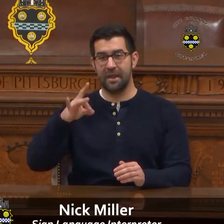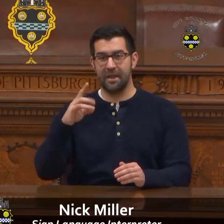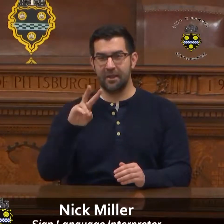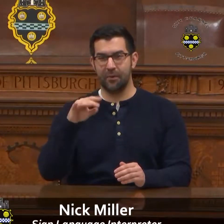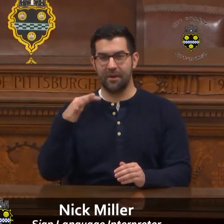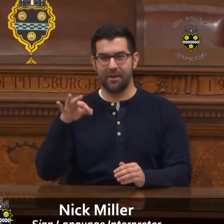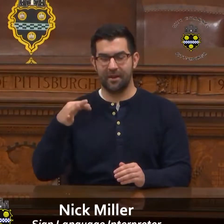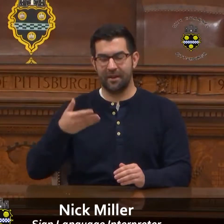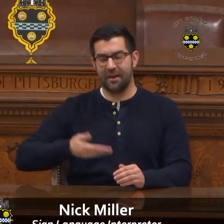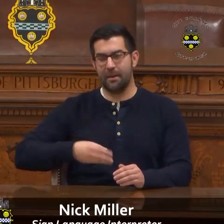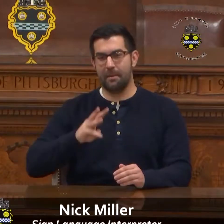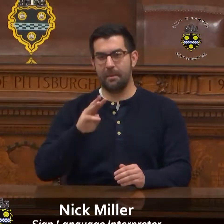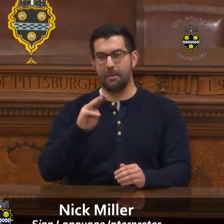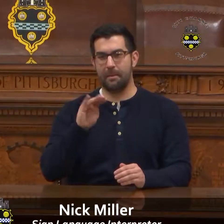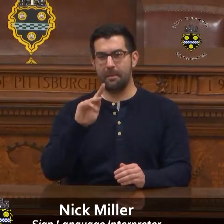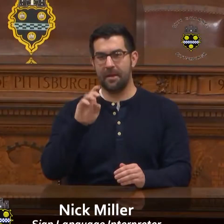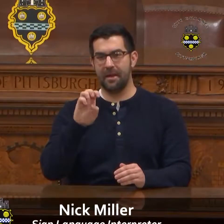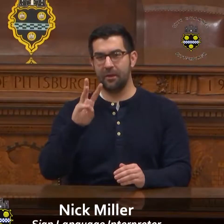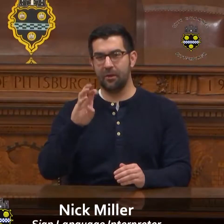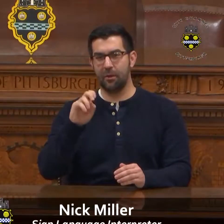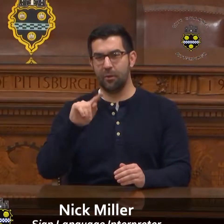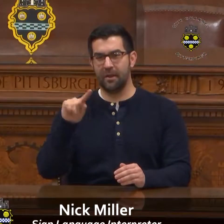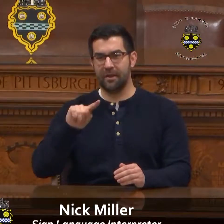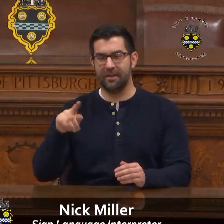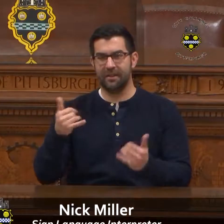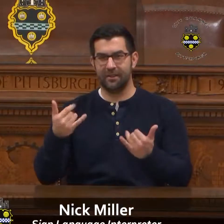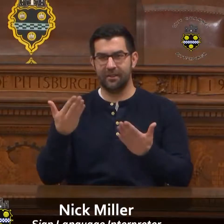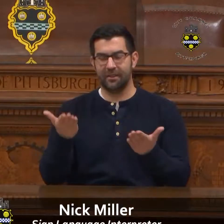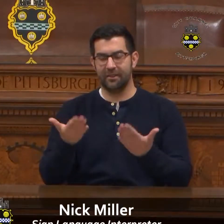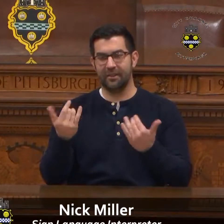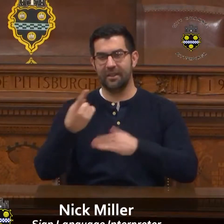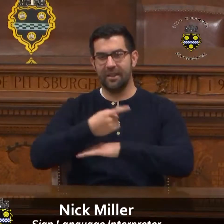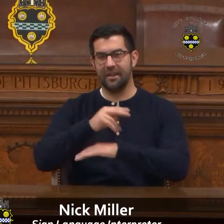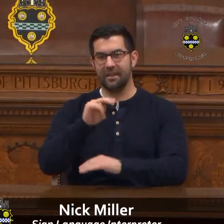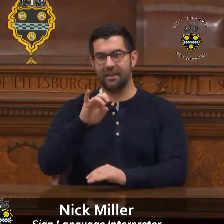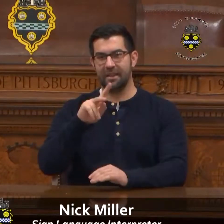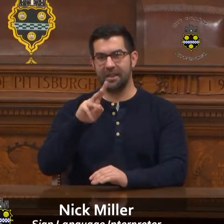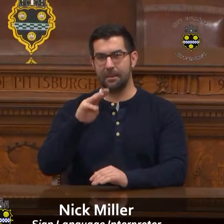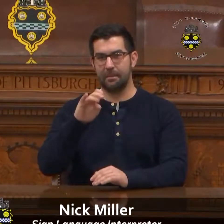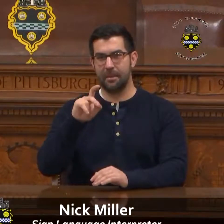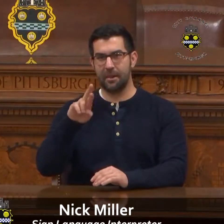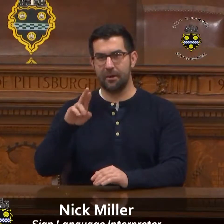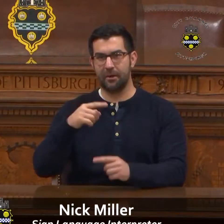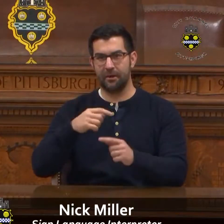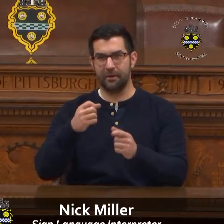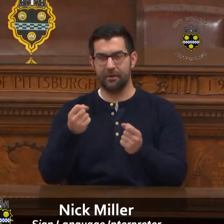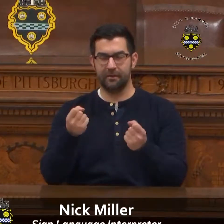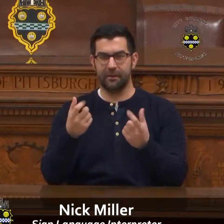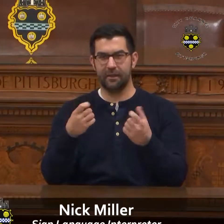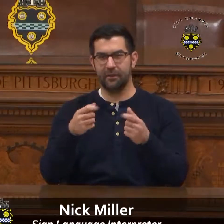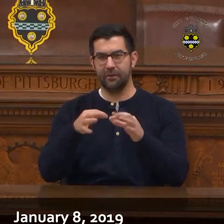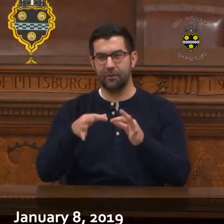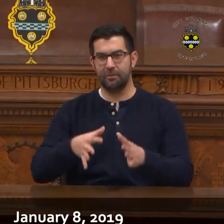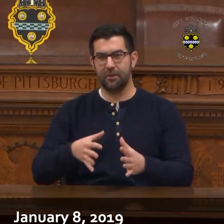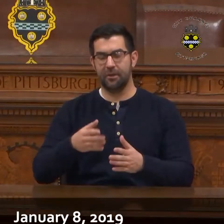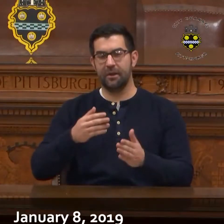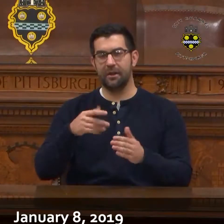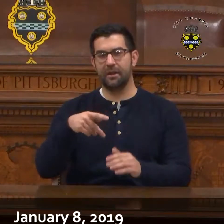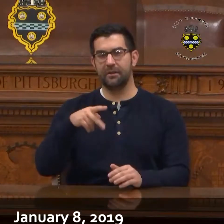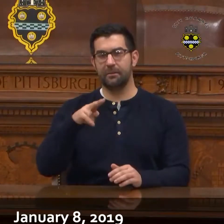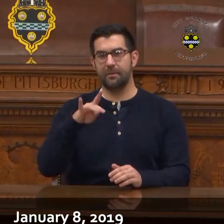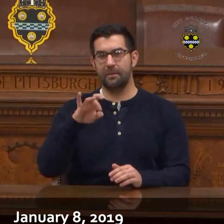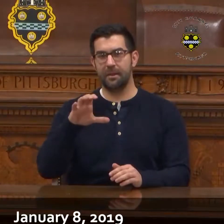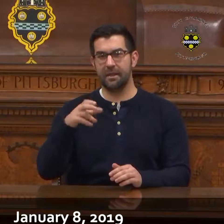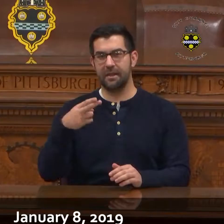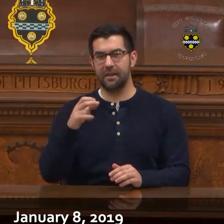name is Michael Wentz, and with us today is Nick Miller, our sign language interpreter. The public hearing will be on the following